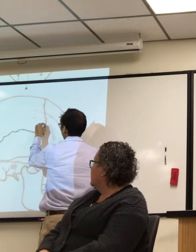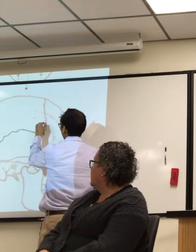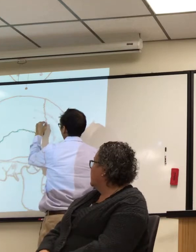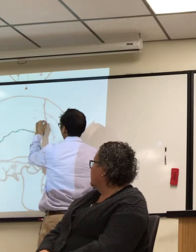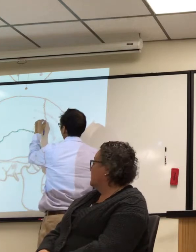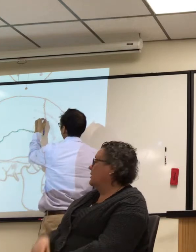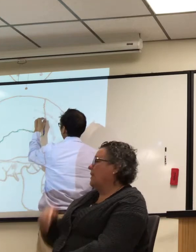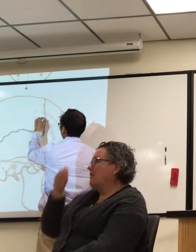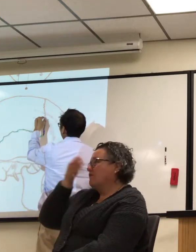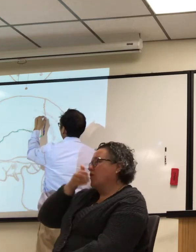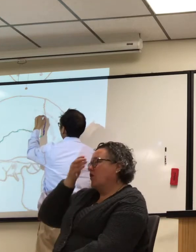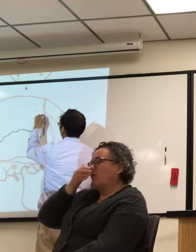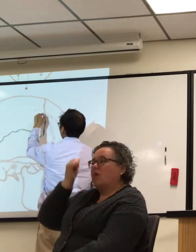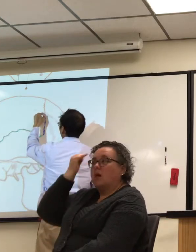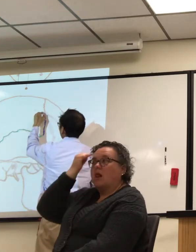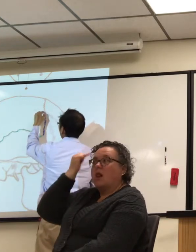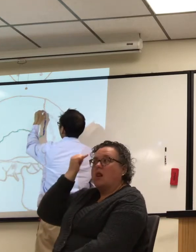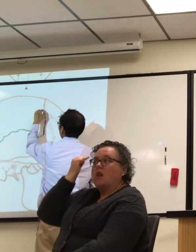in the frontal plane.